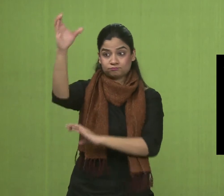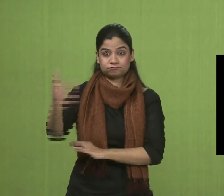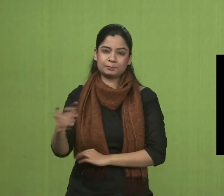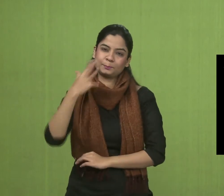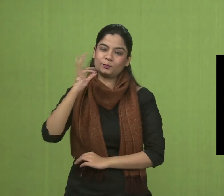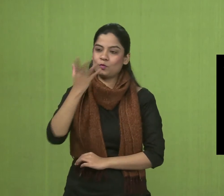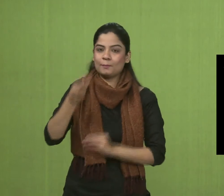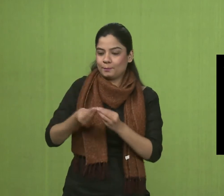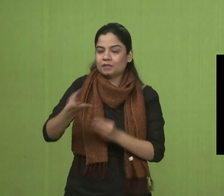area, etc.